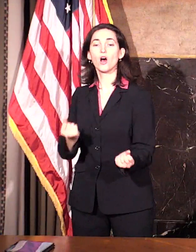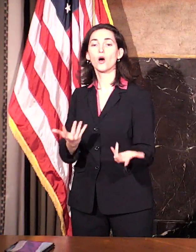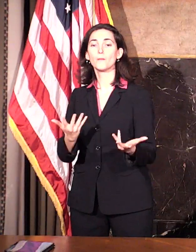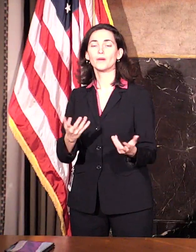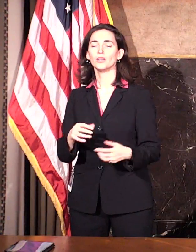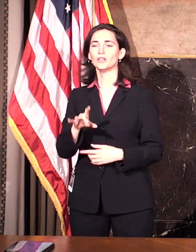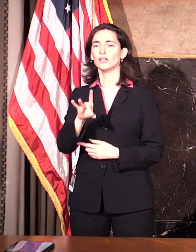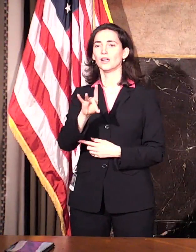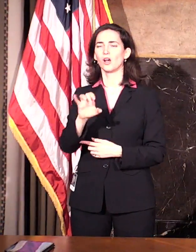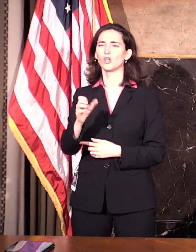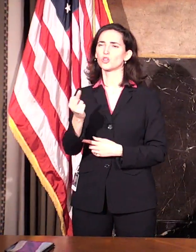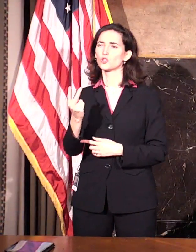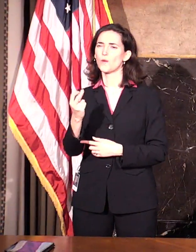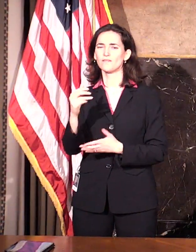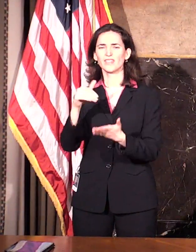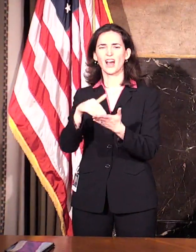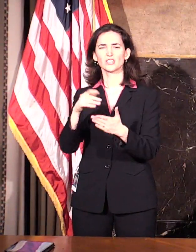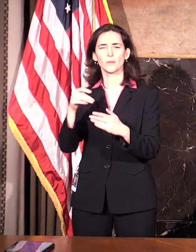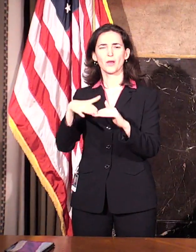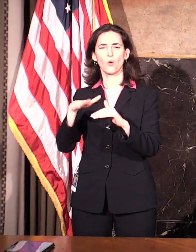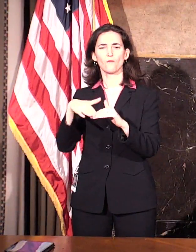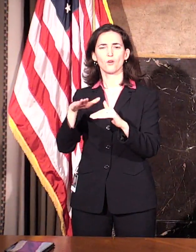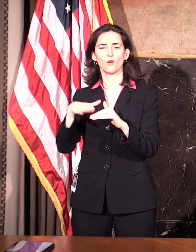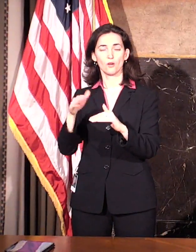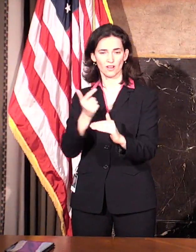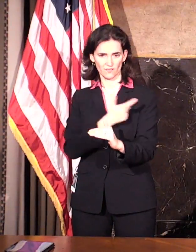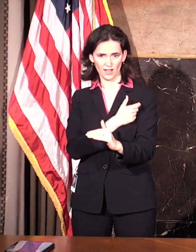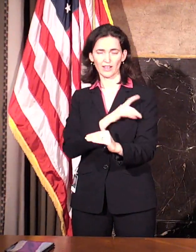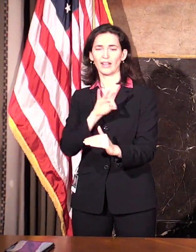812,000 vaccine doses.